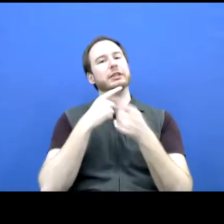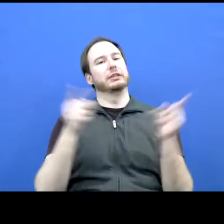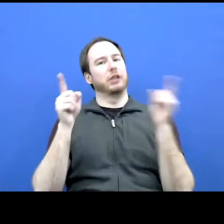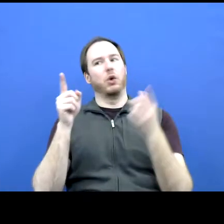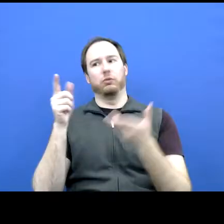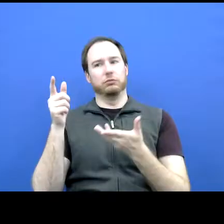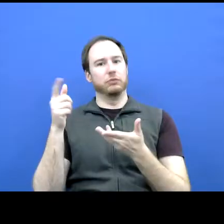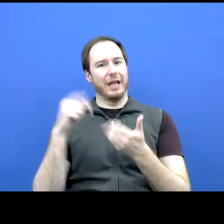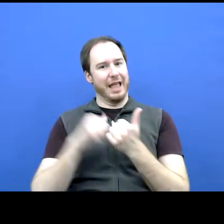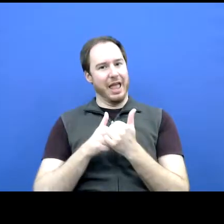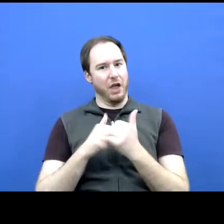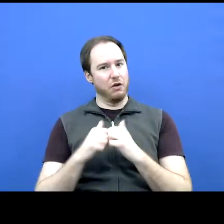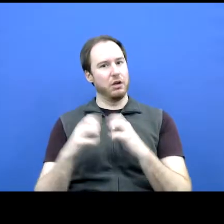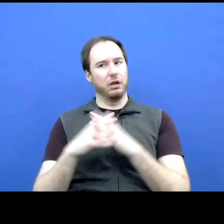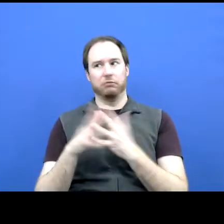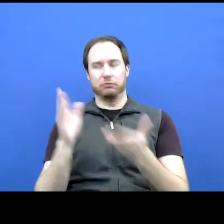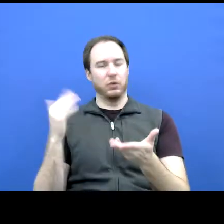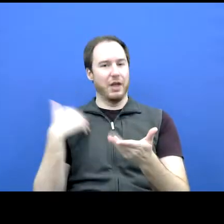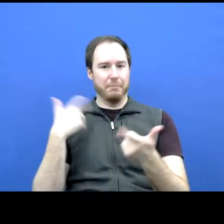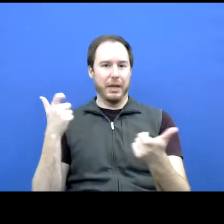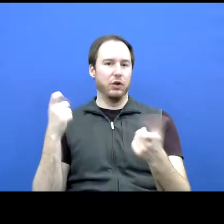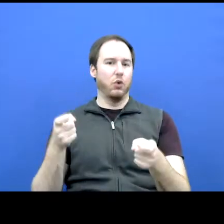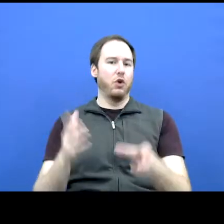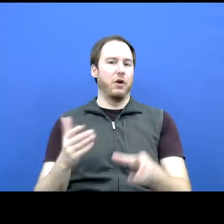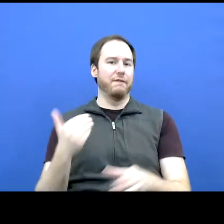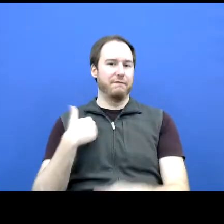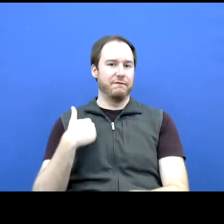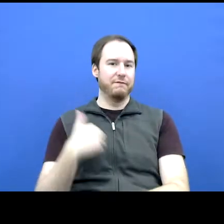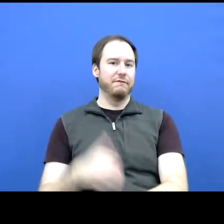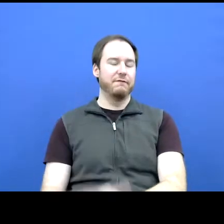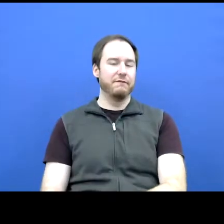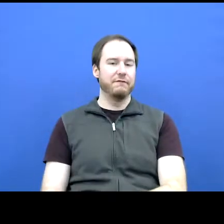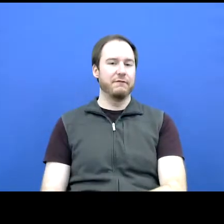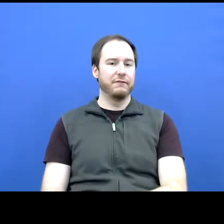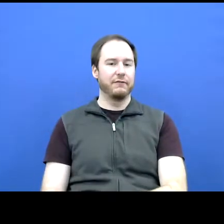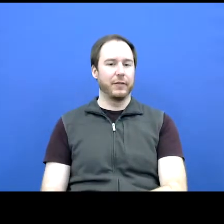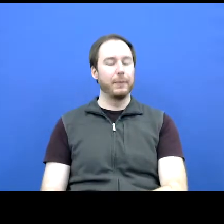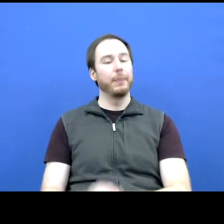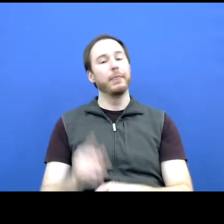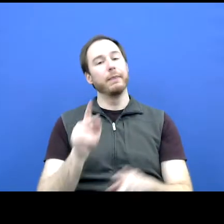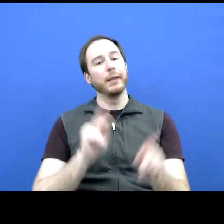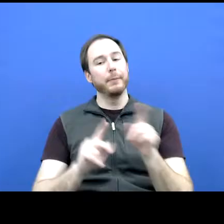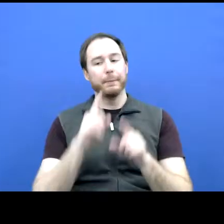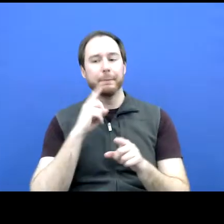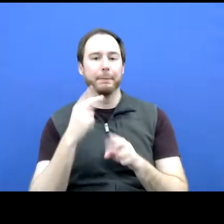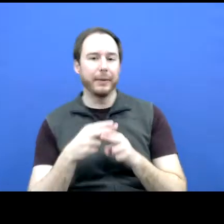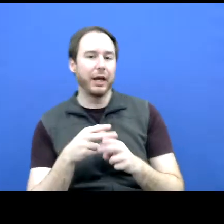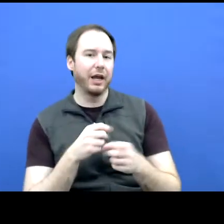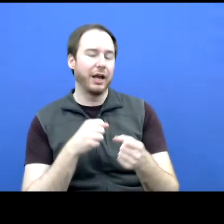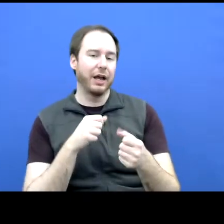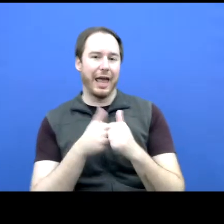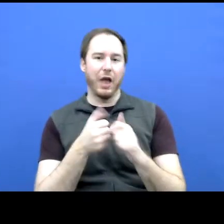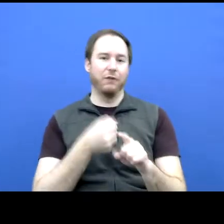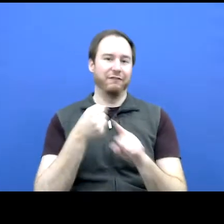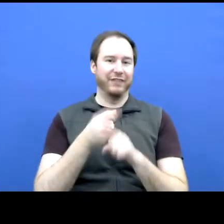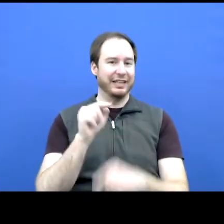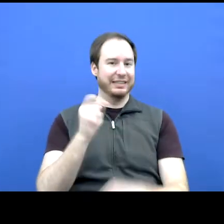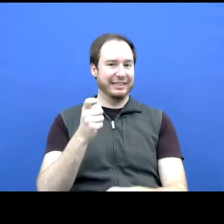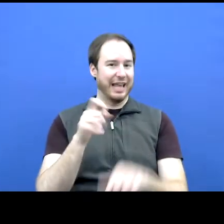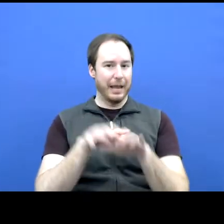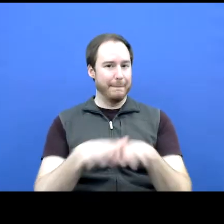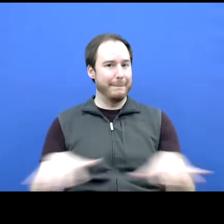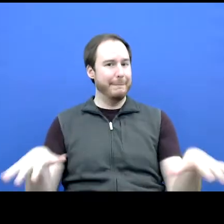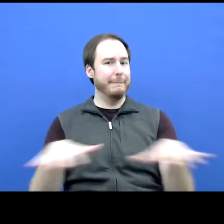that because it's there. The people have brought up the effect on the tax base. It's actually minimal.